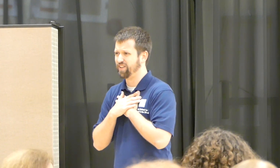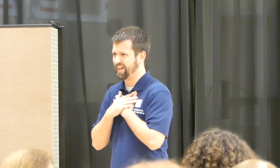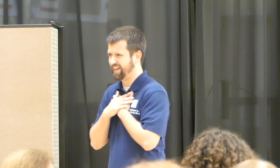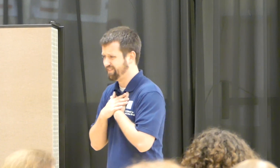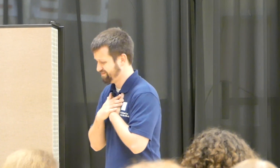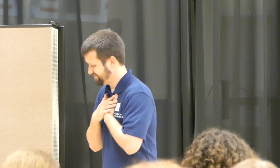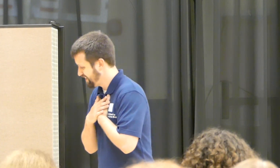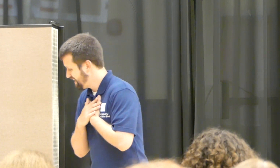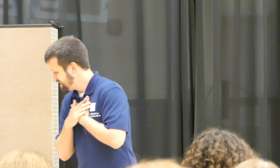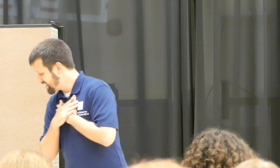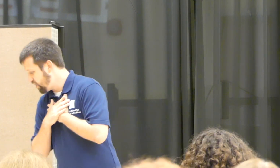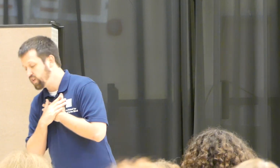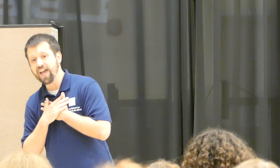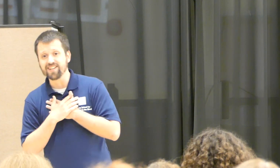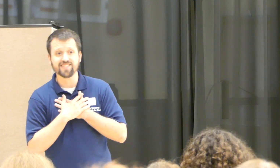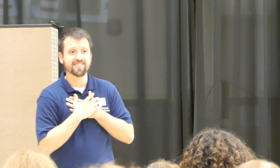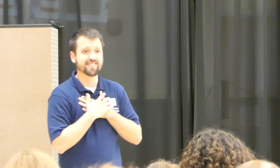today. So, yes.